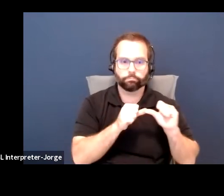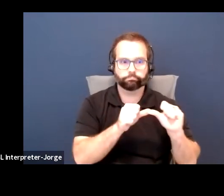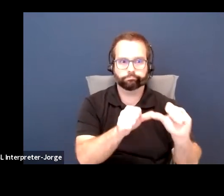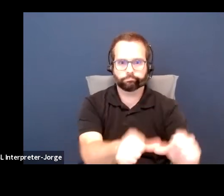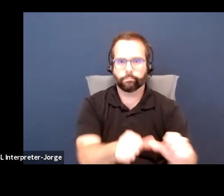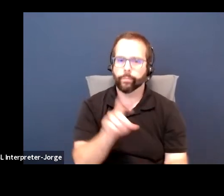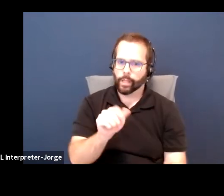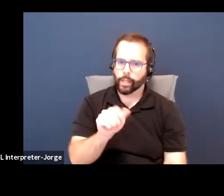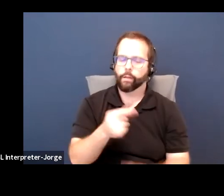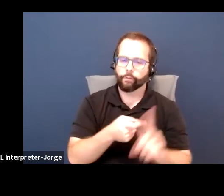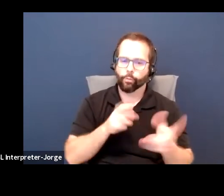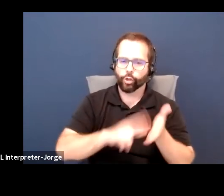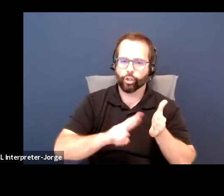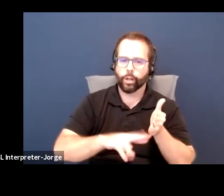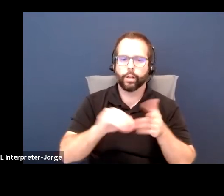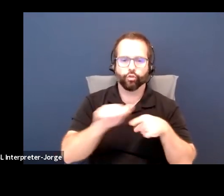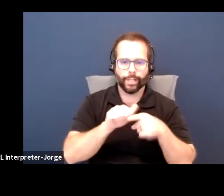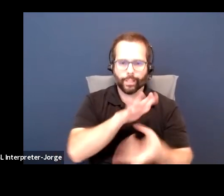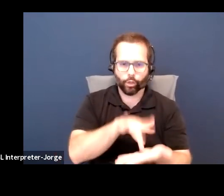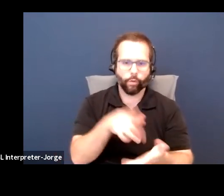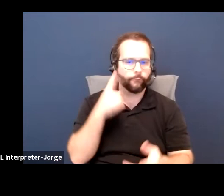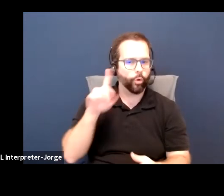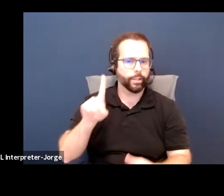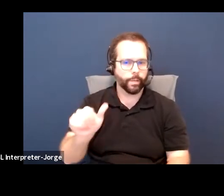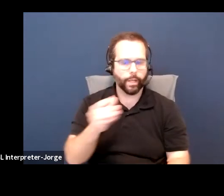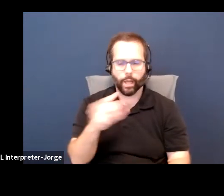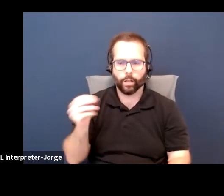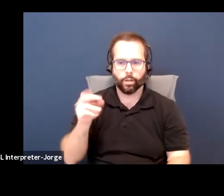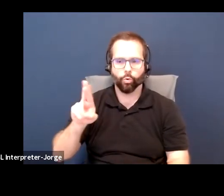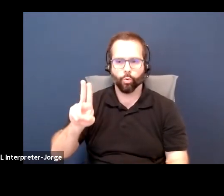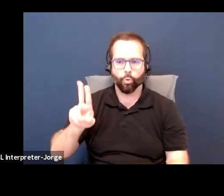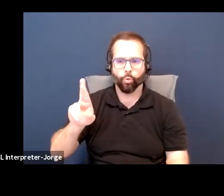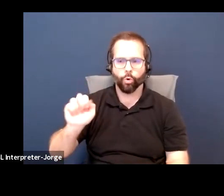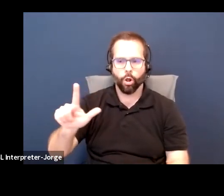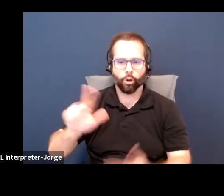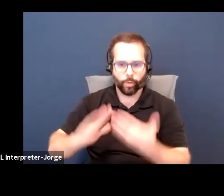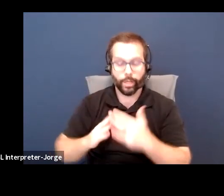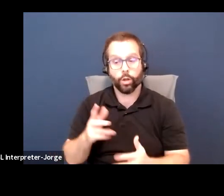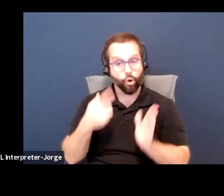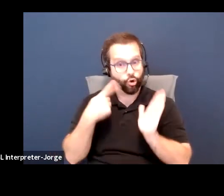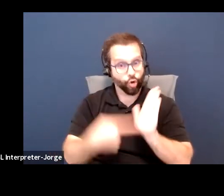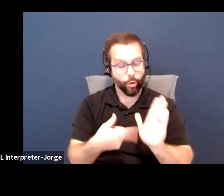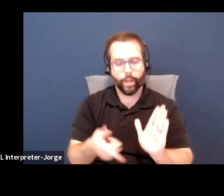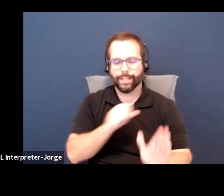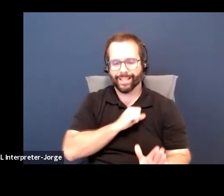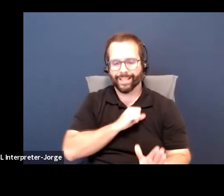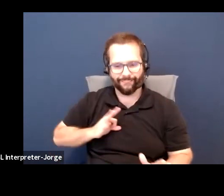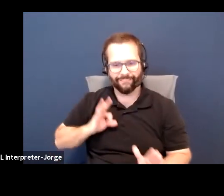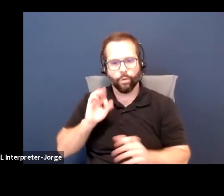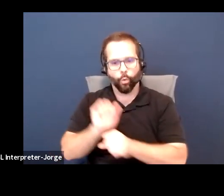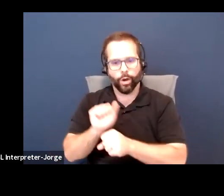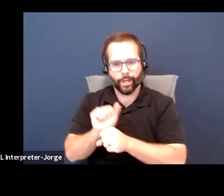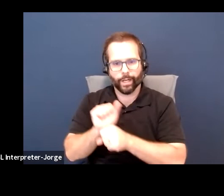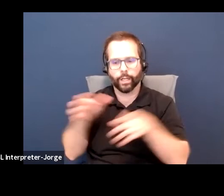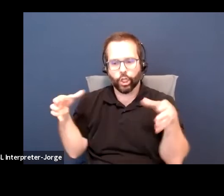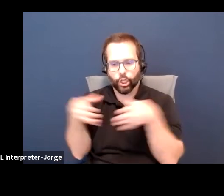Training Center on Disability in Rural Communities have revealed that staff working in congregate settings, particularly